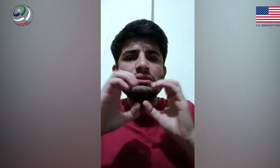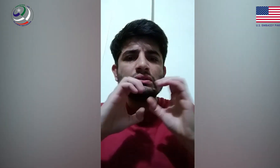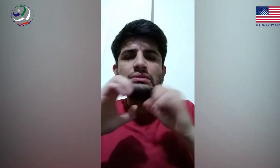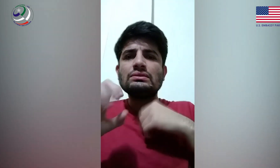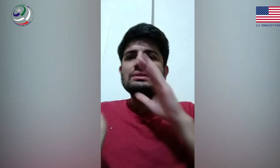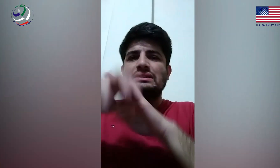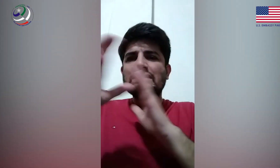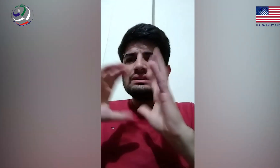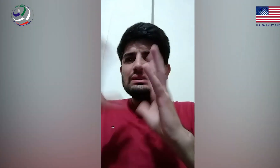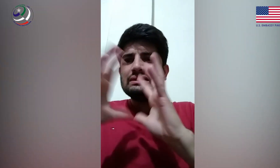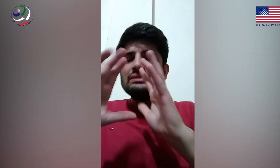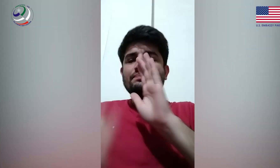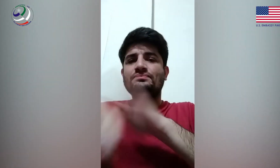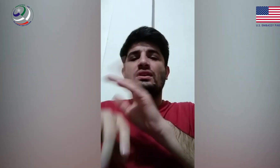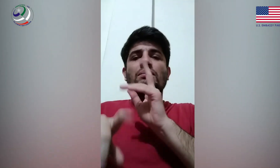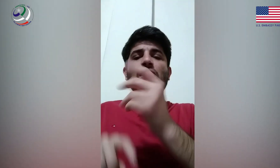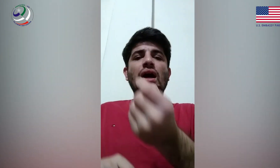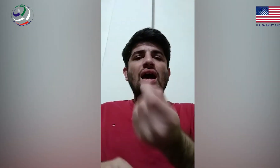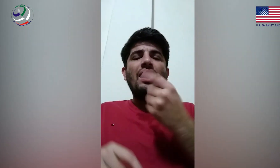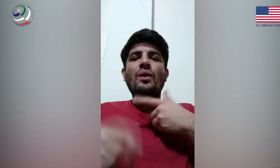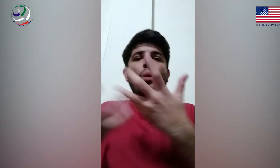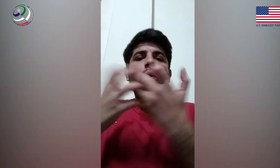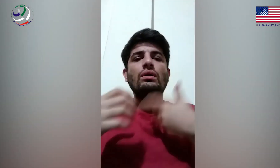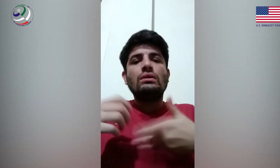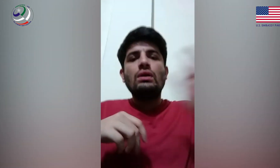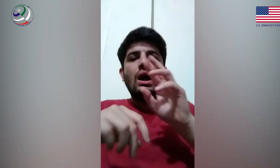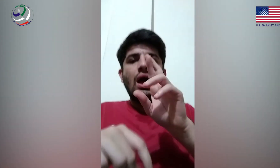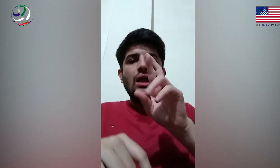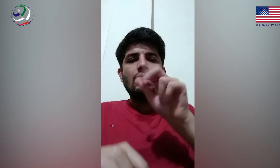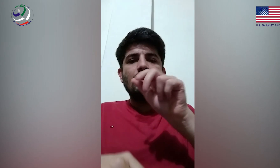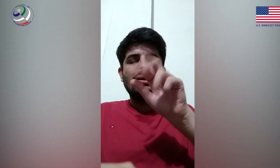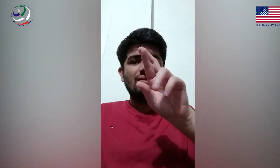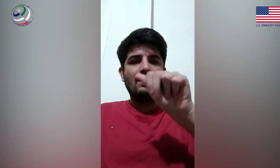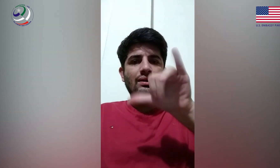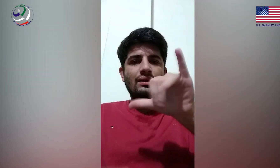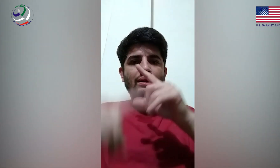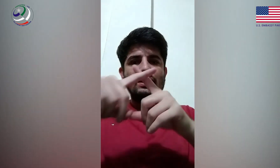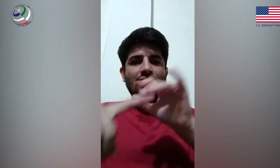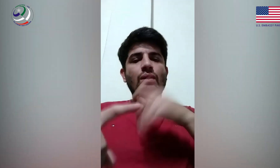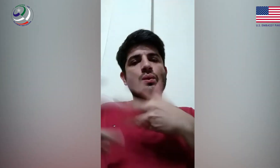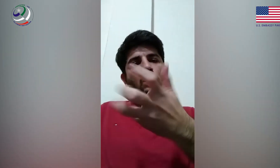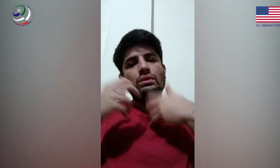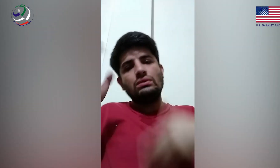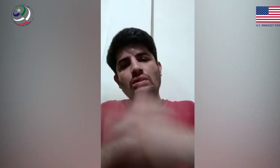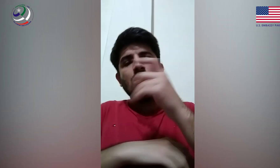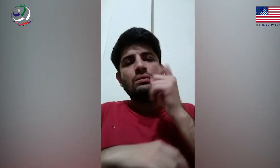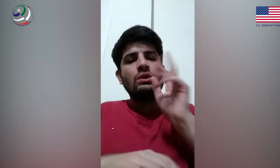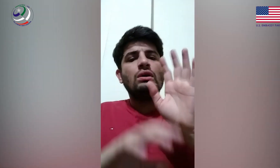I was trying to tell him that I want to get an x-ray, but there was so much problem in communicating that he couldn't understand what I